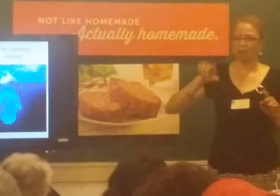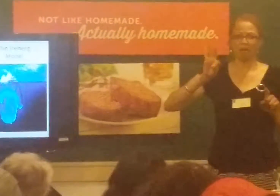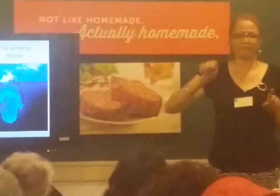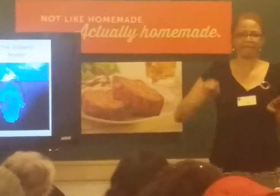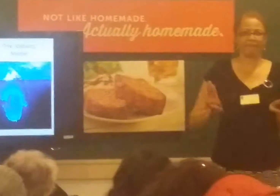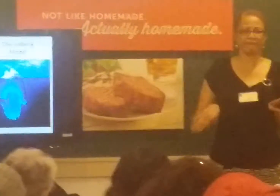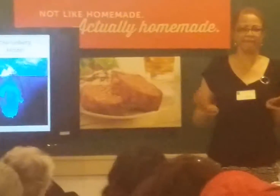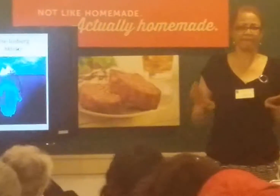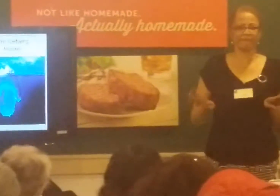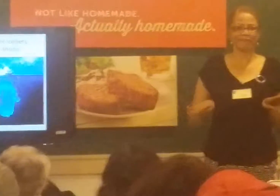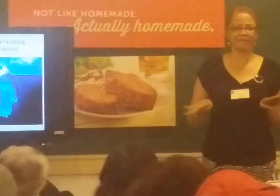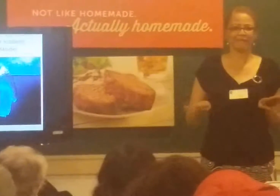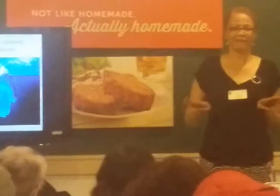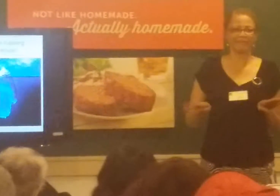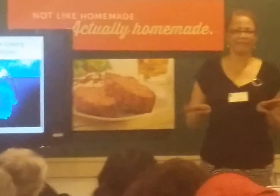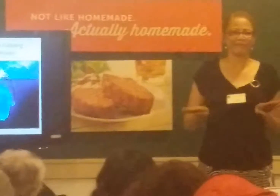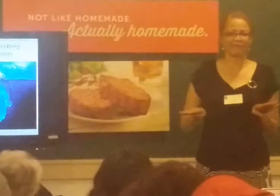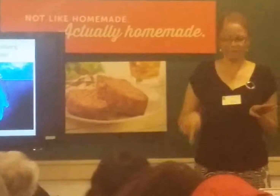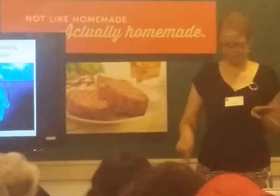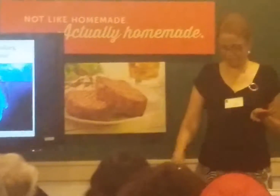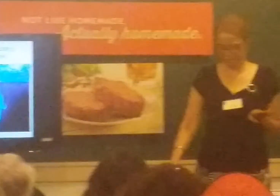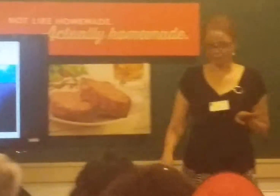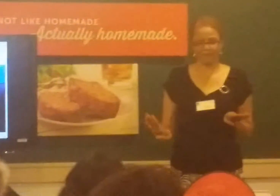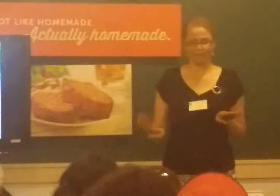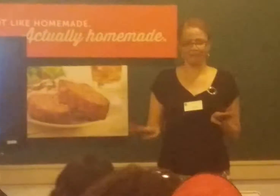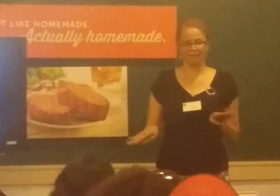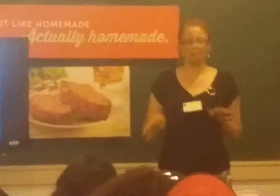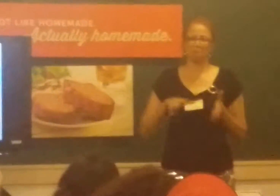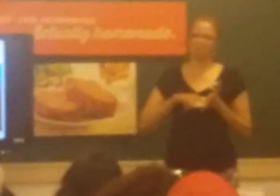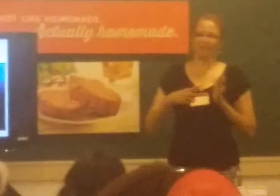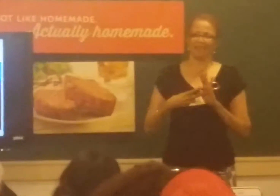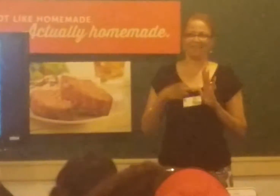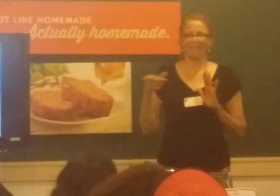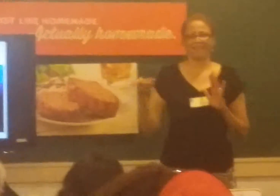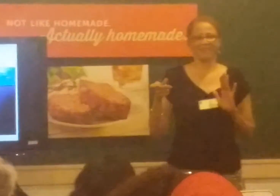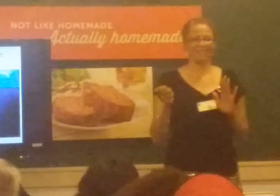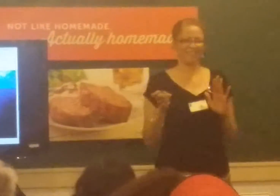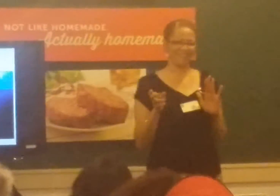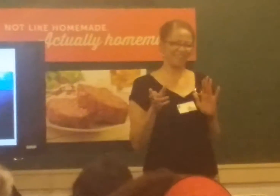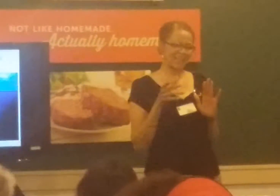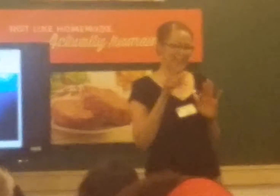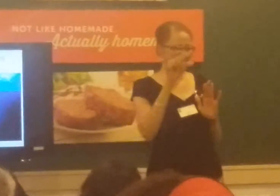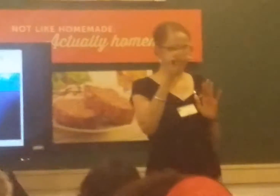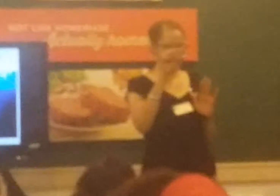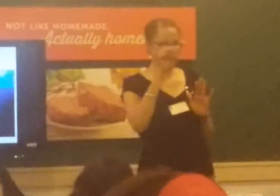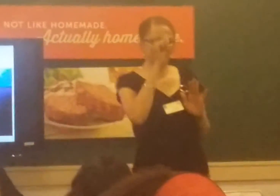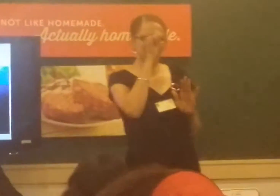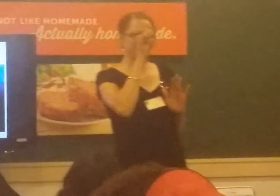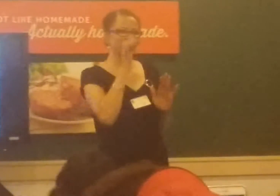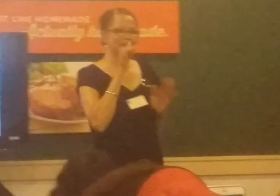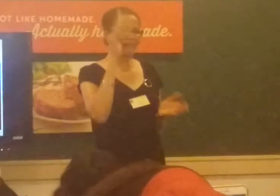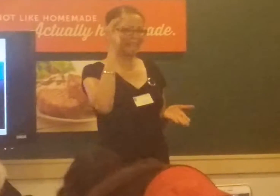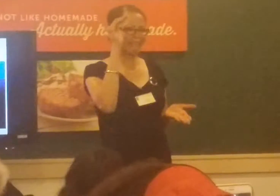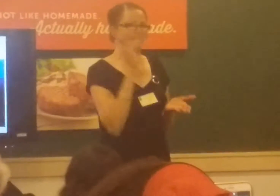but they might be nervous if you see that foot tatter. So that means a little bit